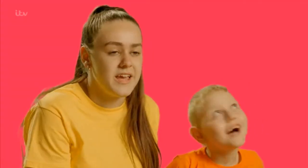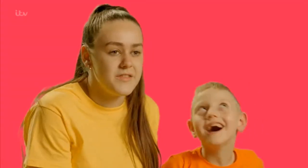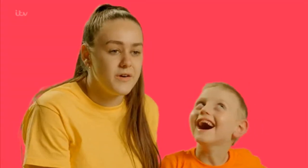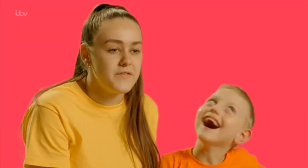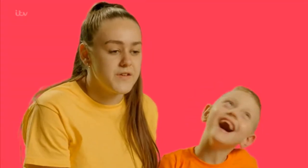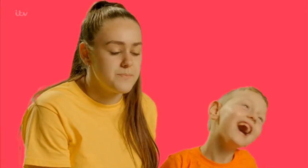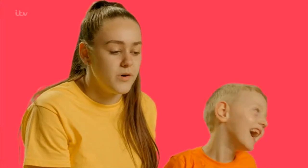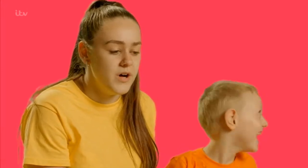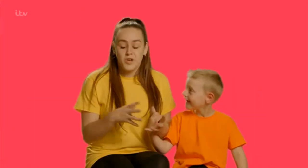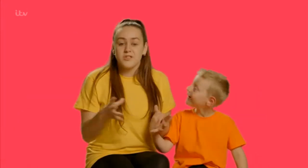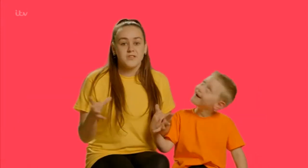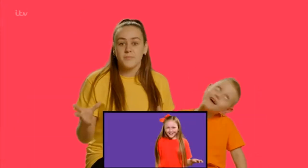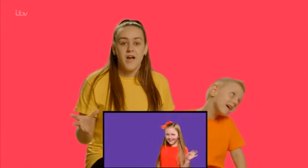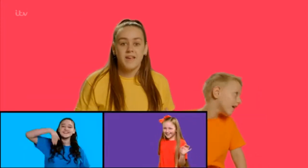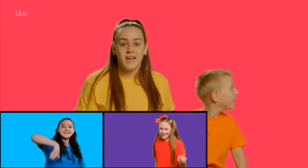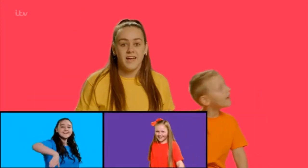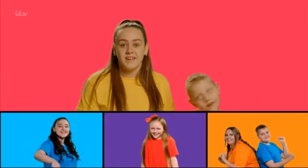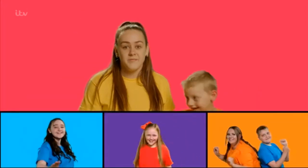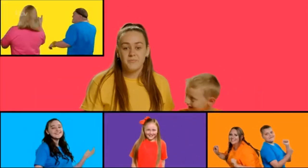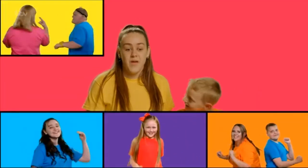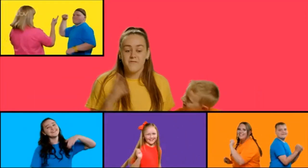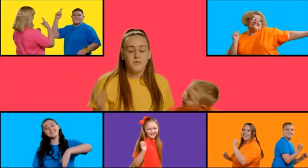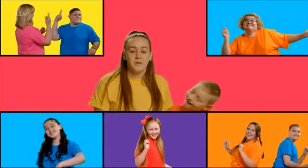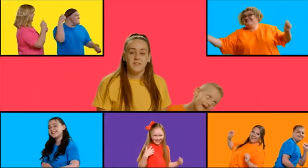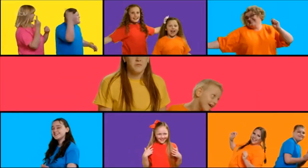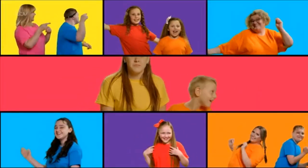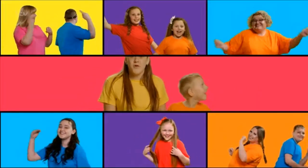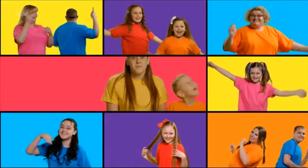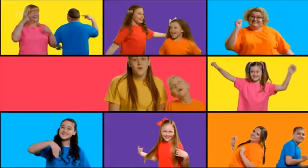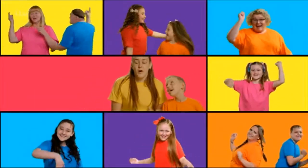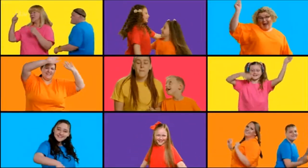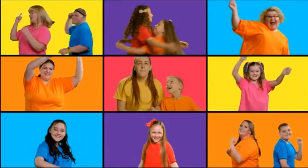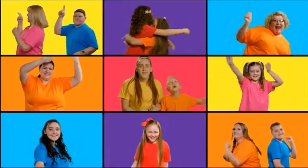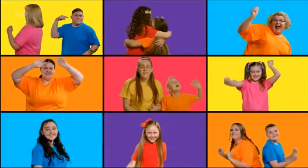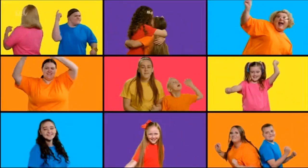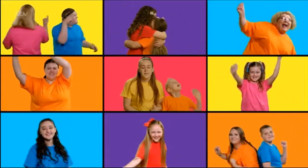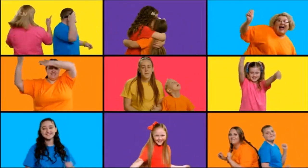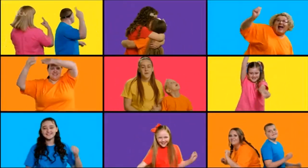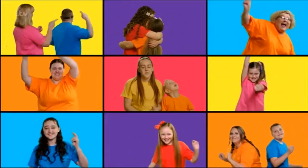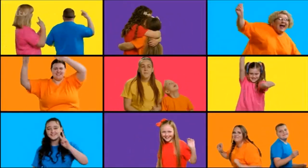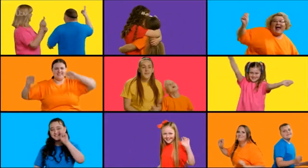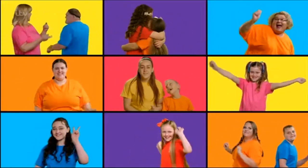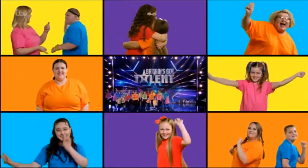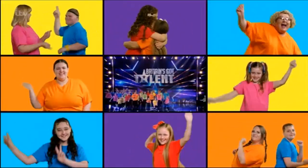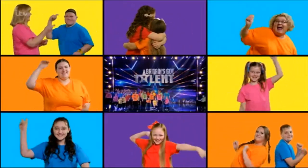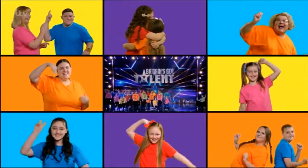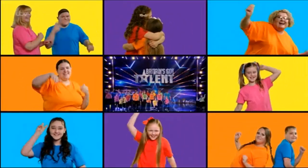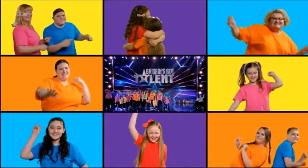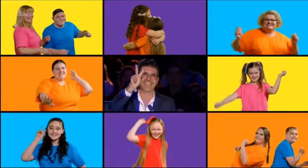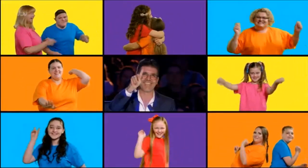to others, but word just spread, and every week there was more and more amazing people with amazing stories joining.